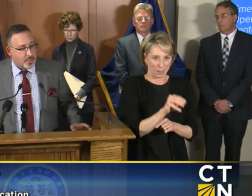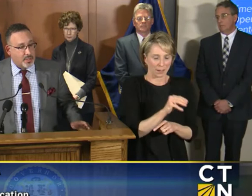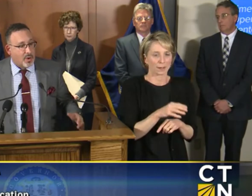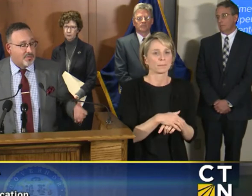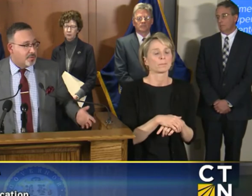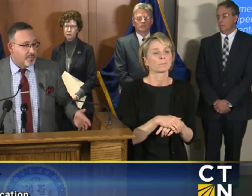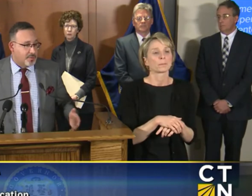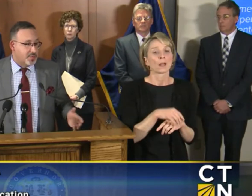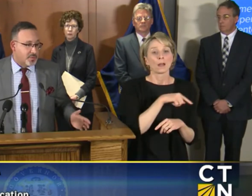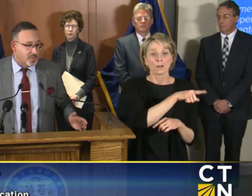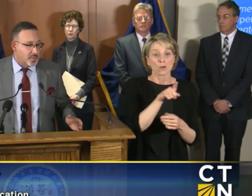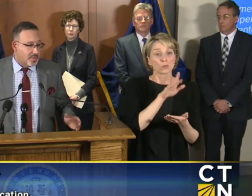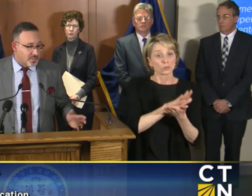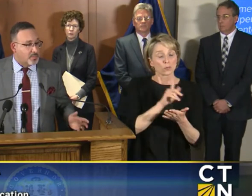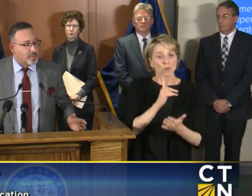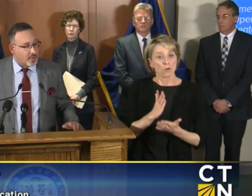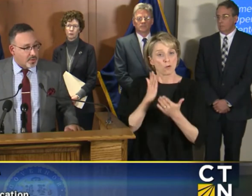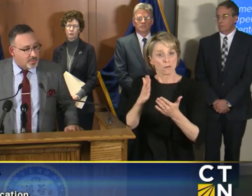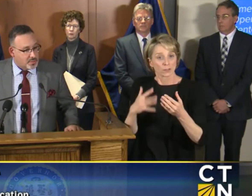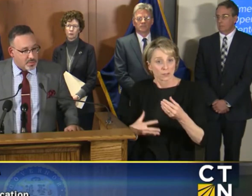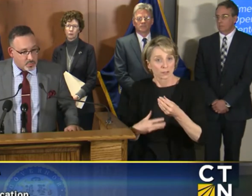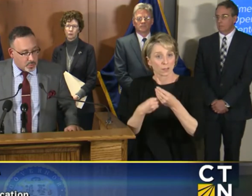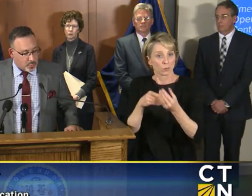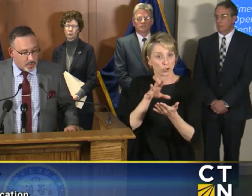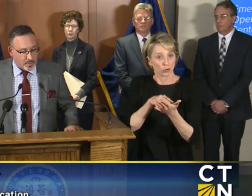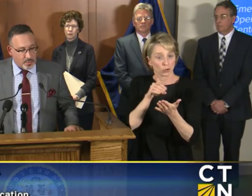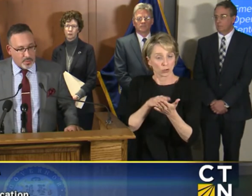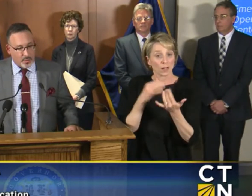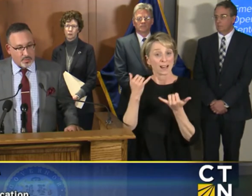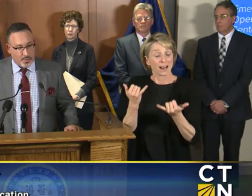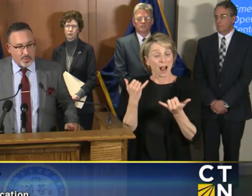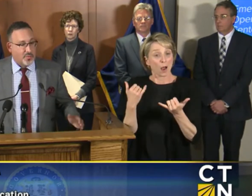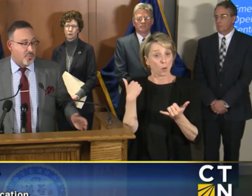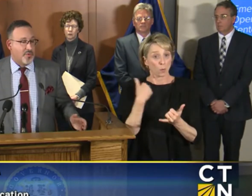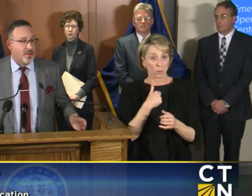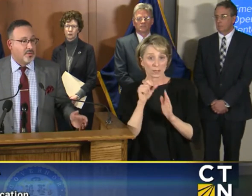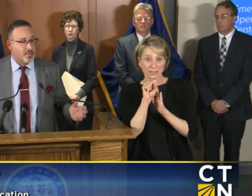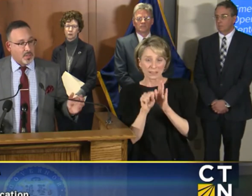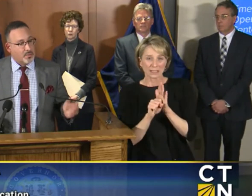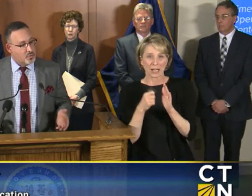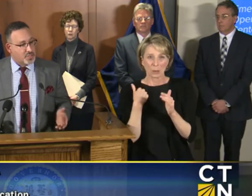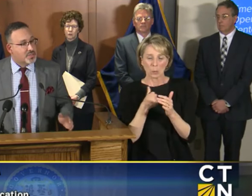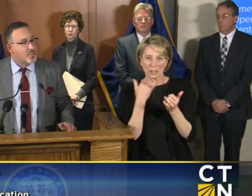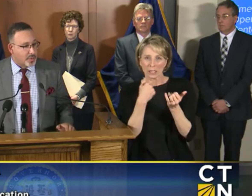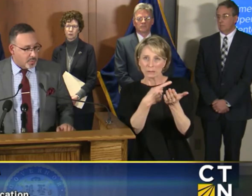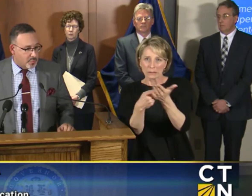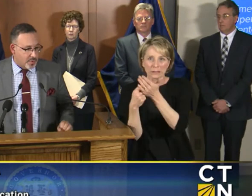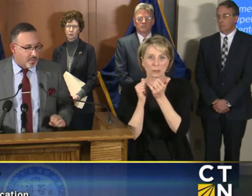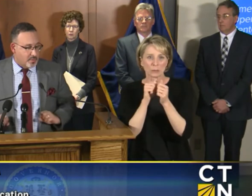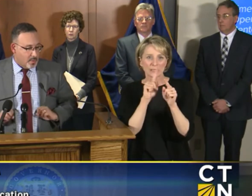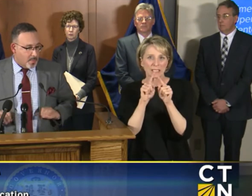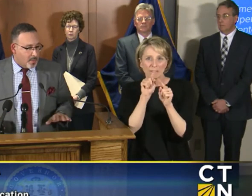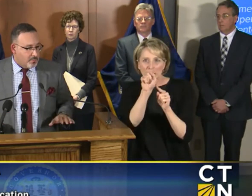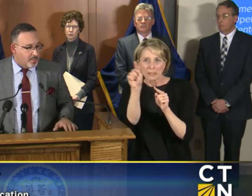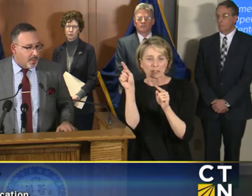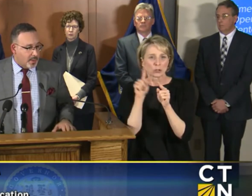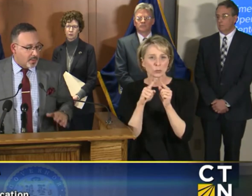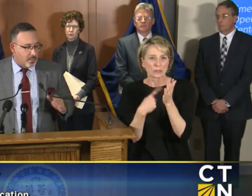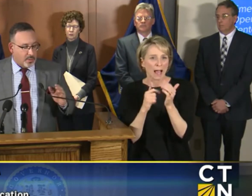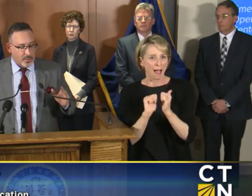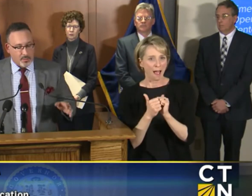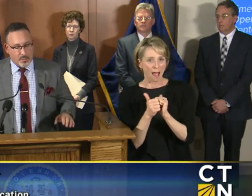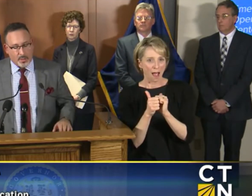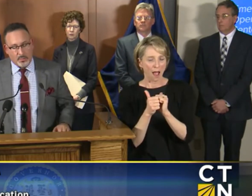that is being offered for districts, and that's something that our agency has worked with different providers. And just this morning, we provided